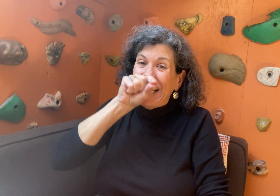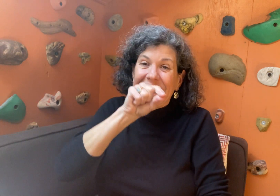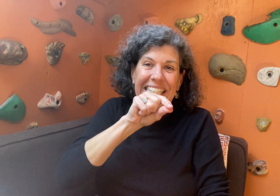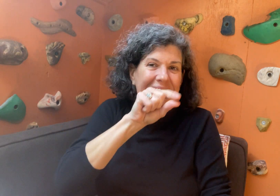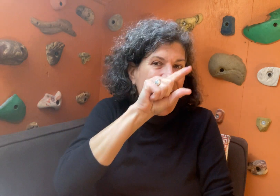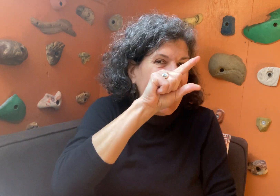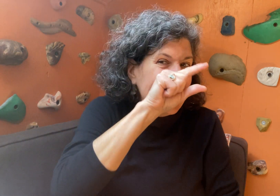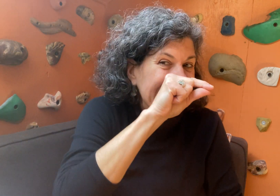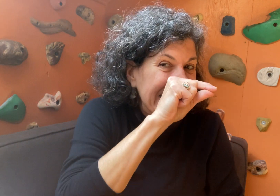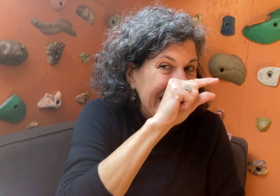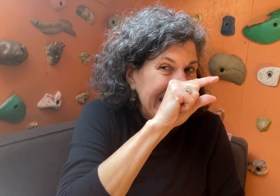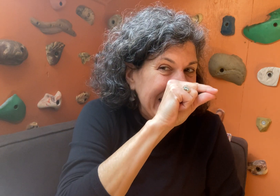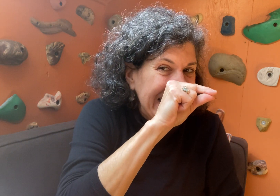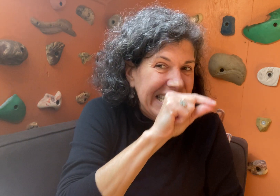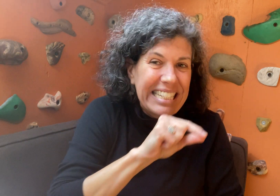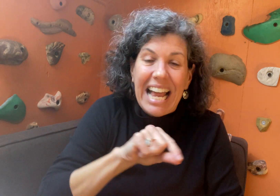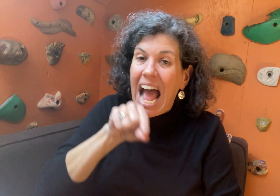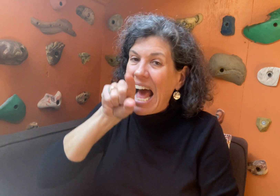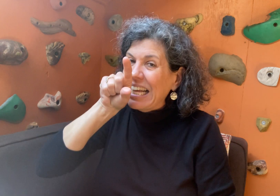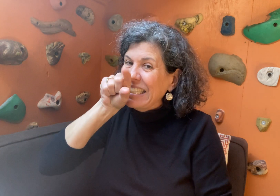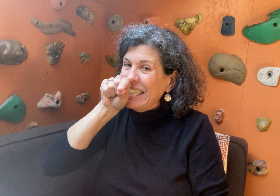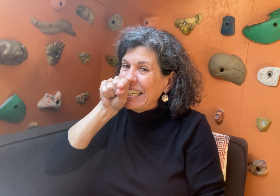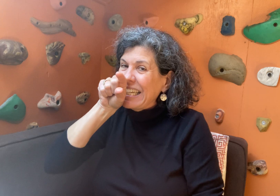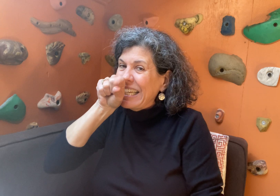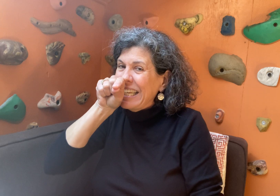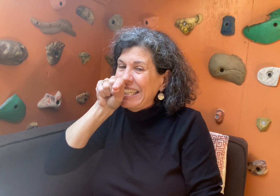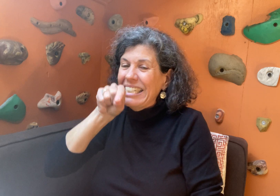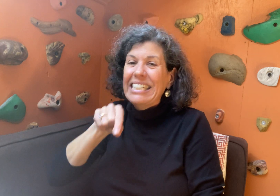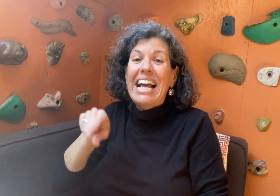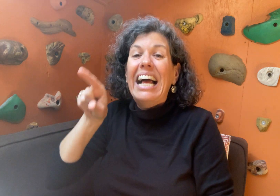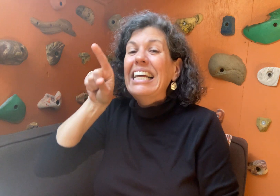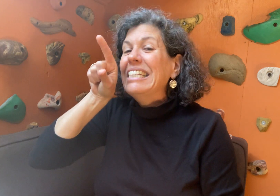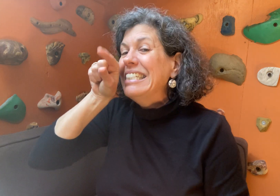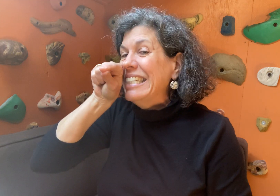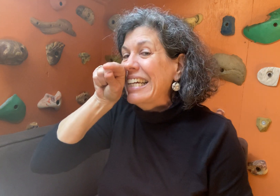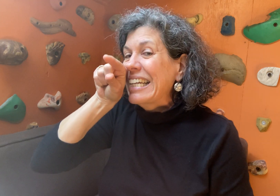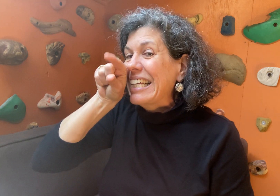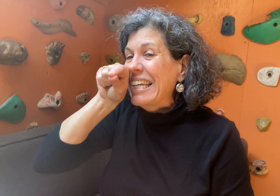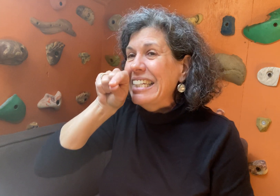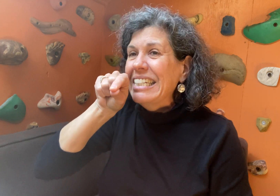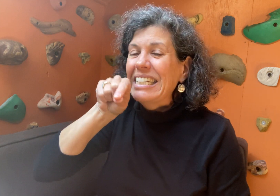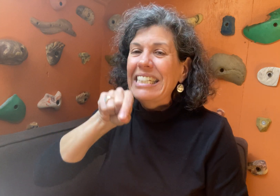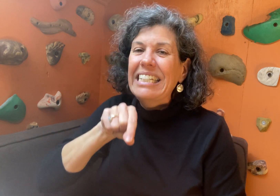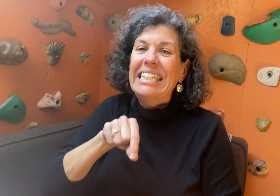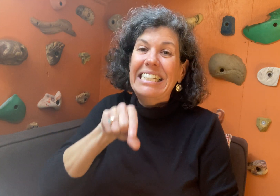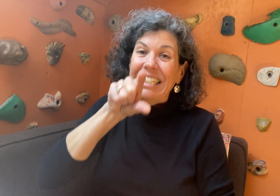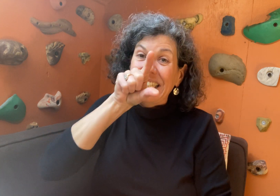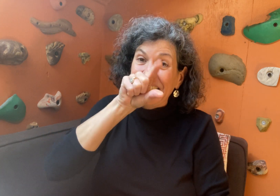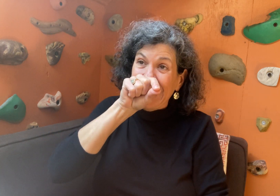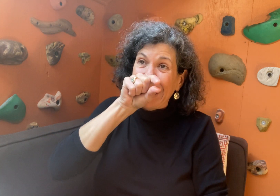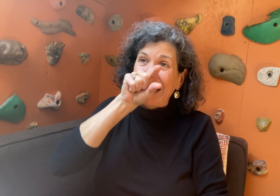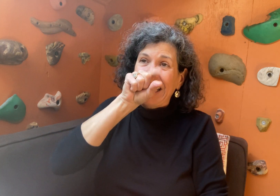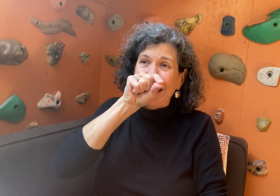chicken, chicken, chicken. Chicken, chicken,